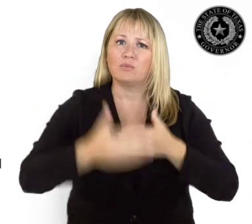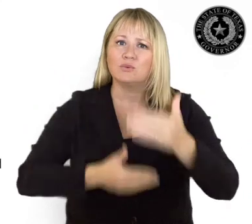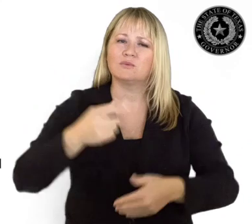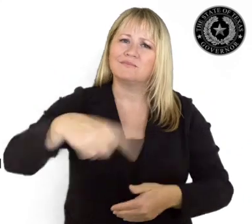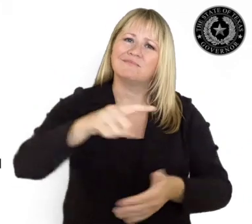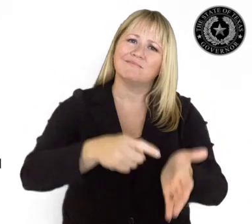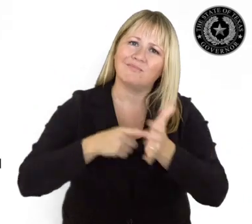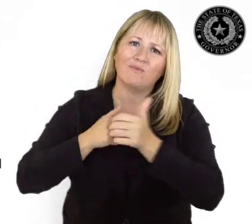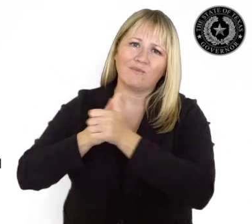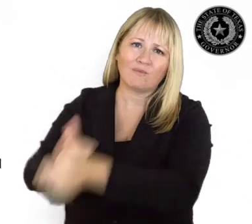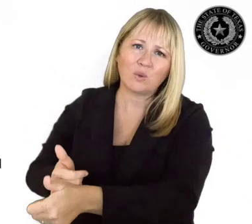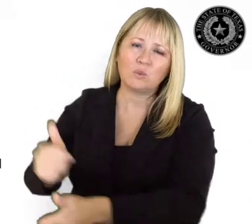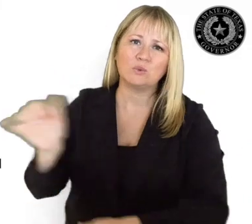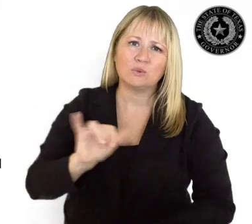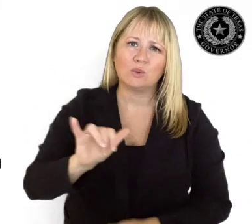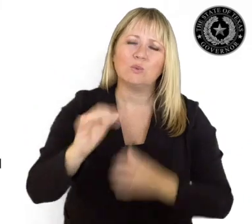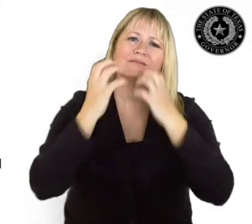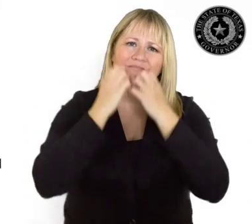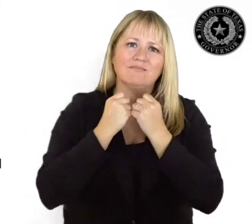by DSHS.